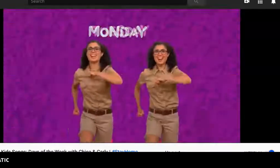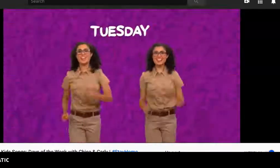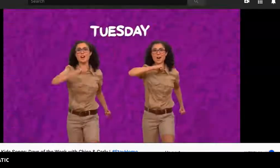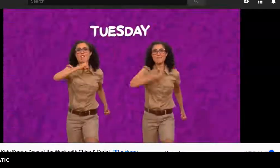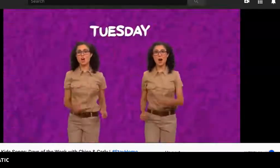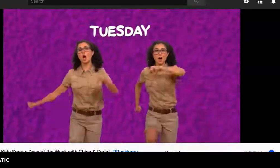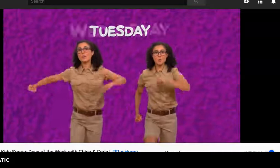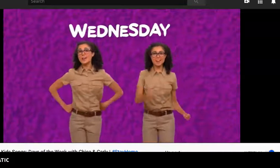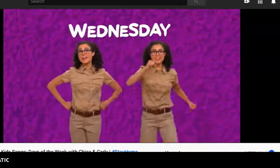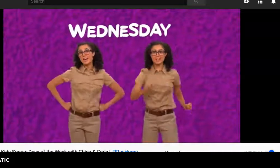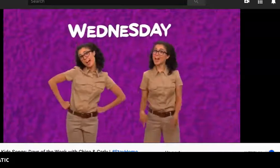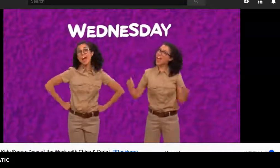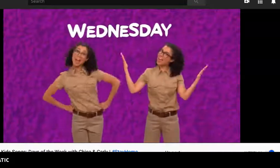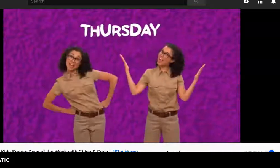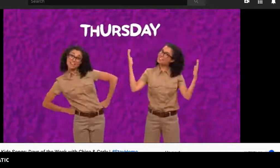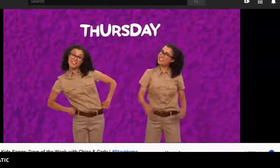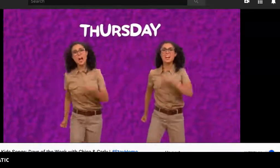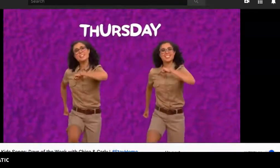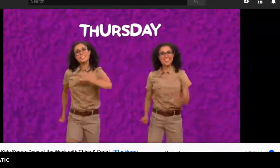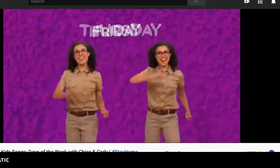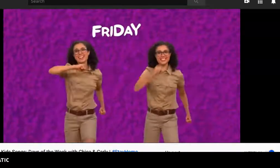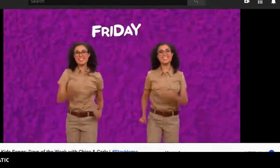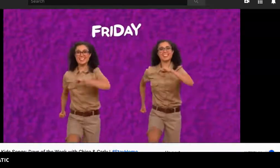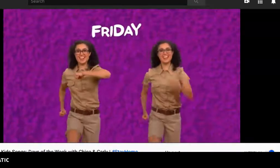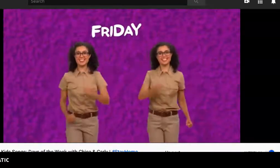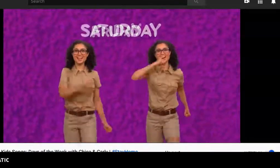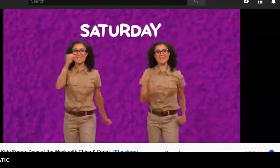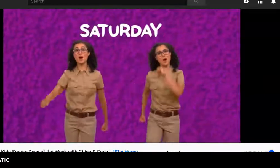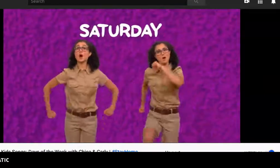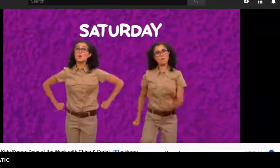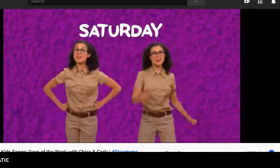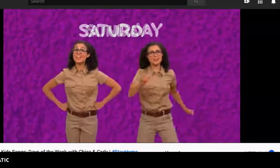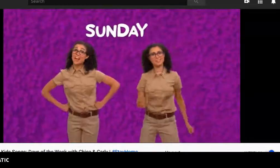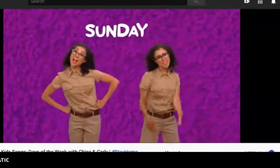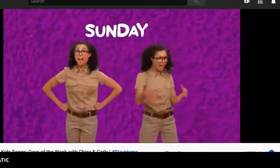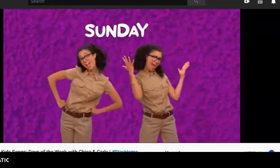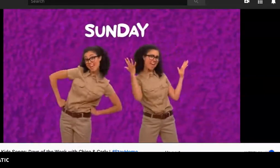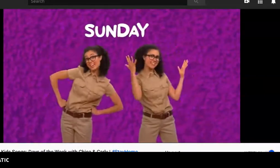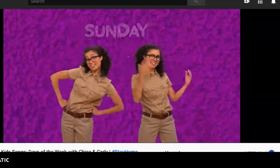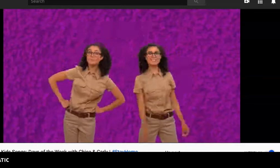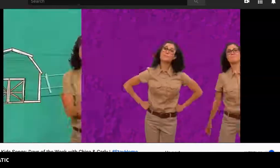Days of the week. And days of the week. And